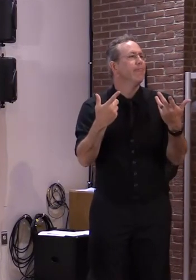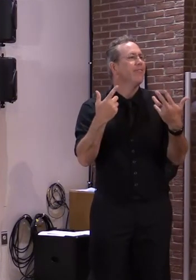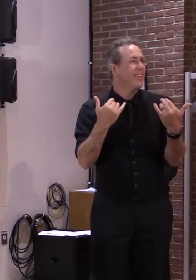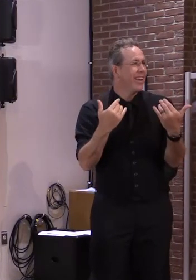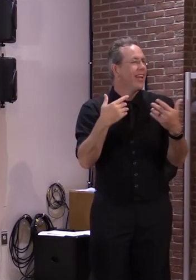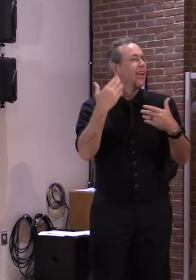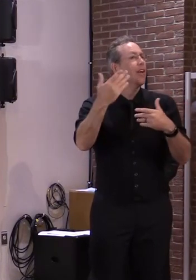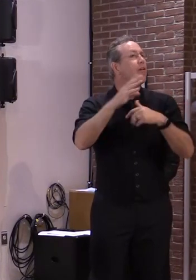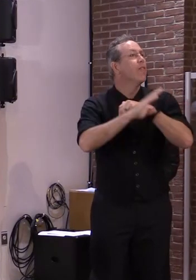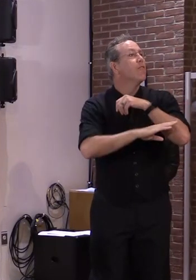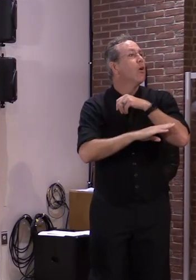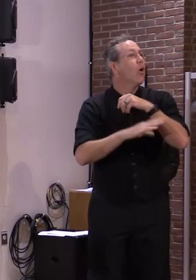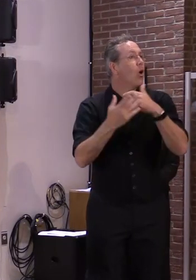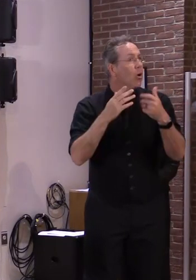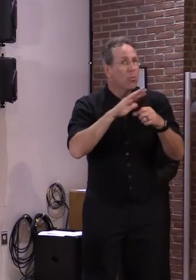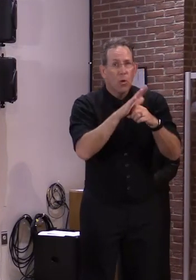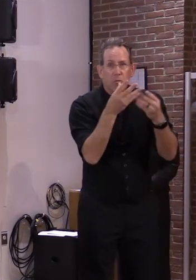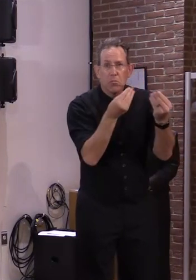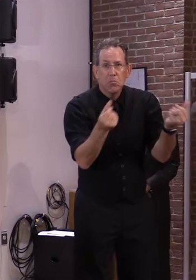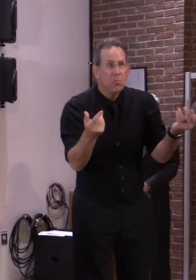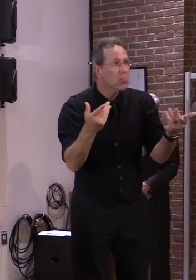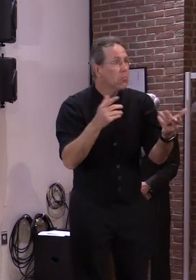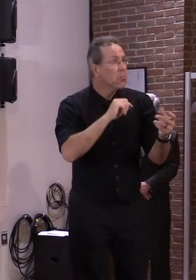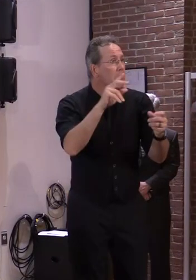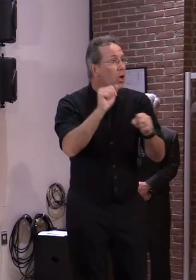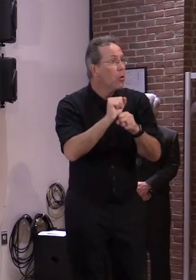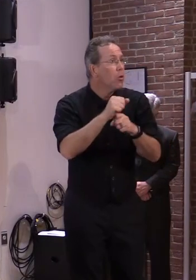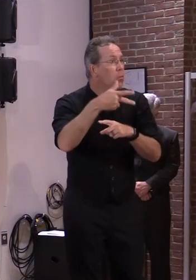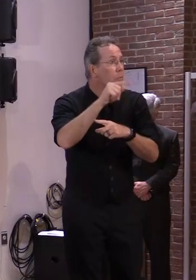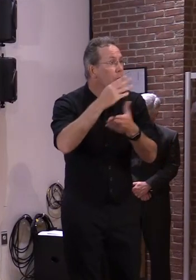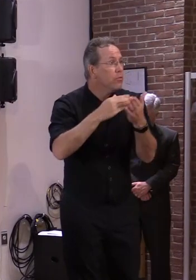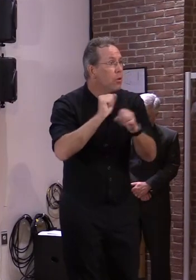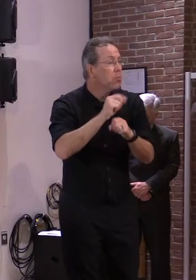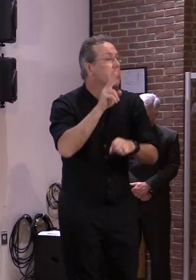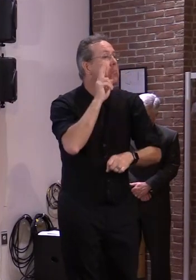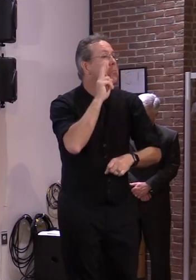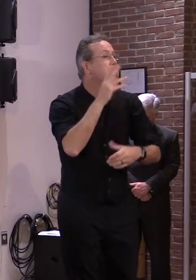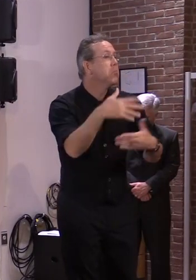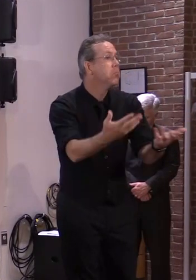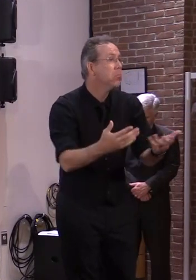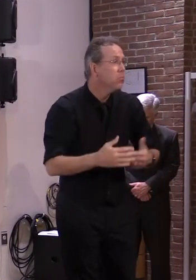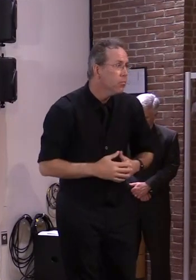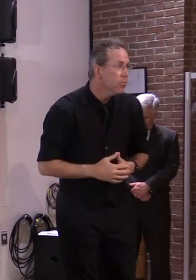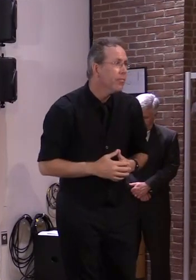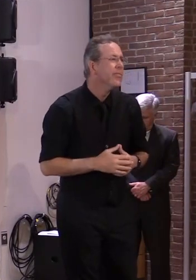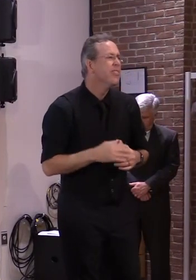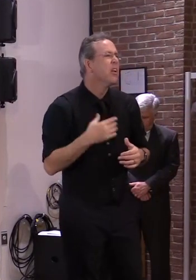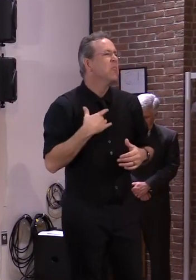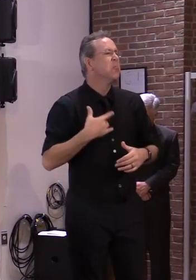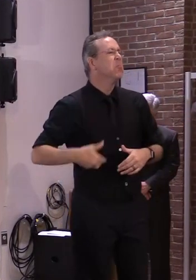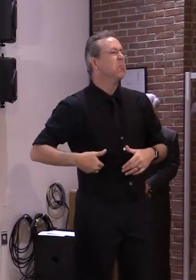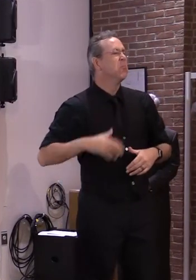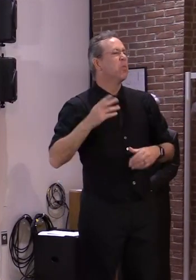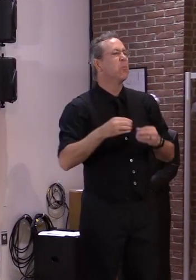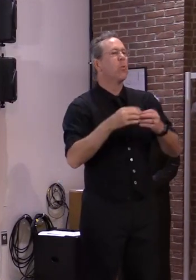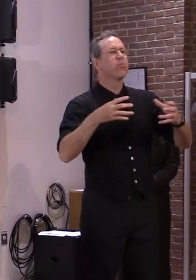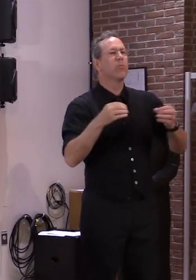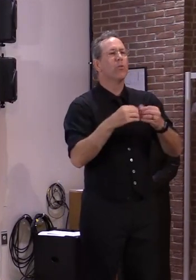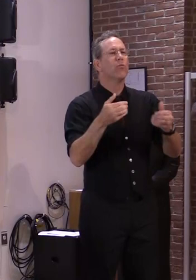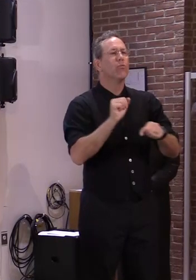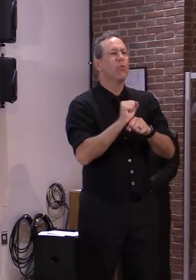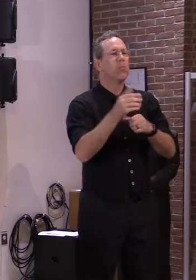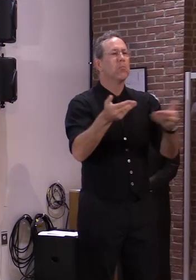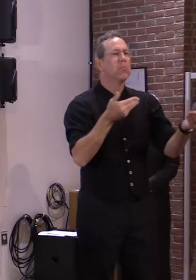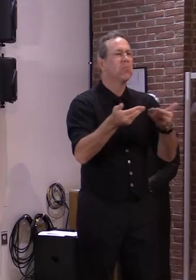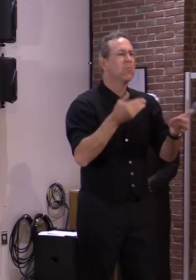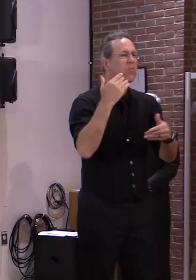maybe sooner, I think we'll see that there'll be more that may enter the workforce as second